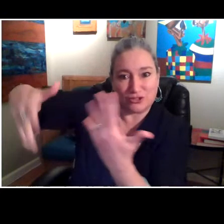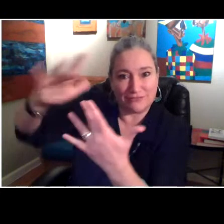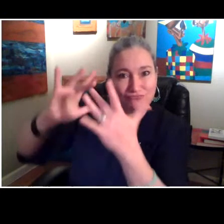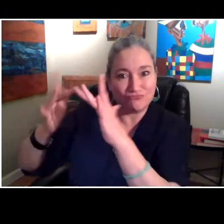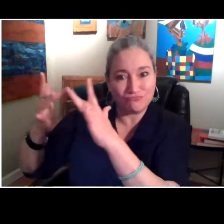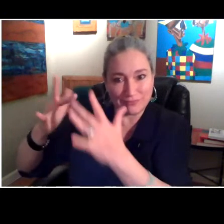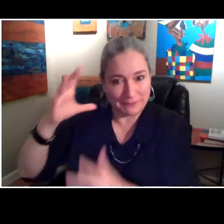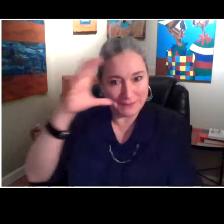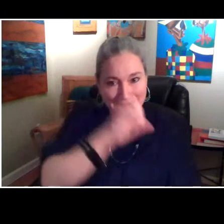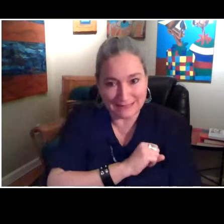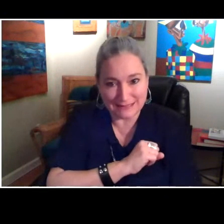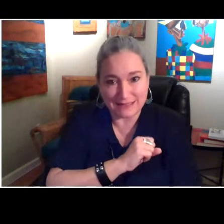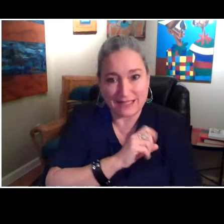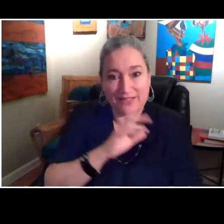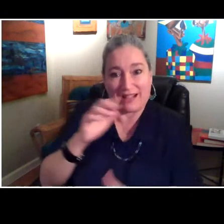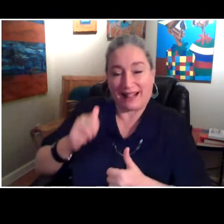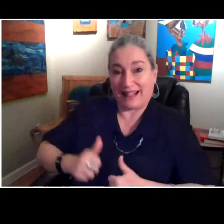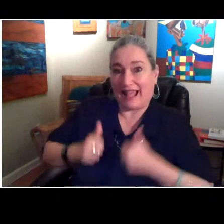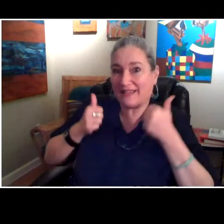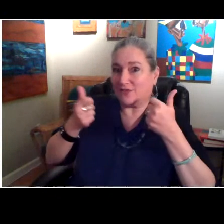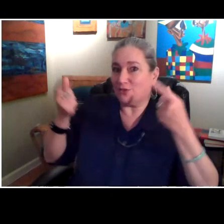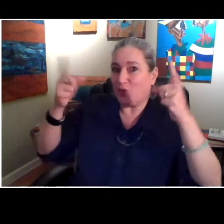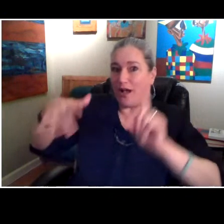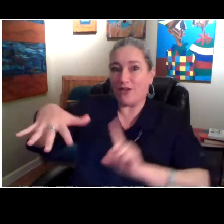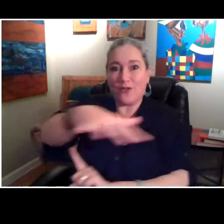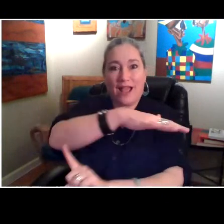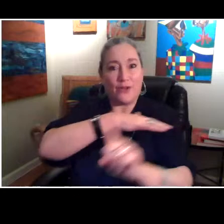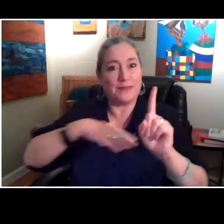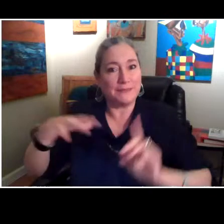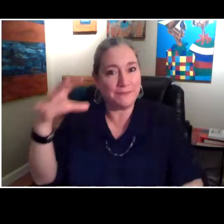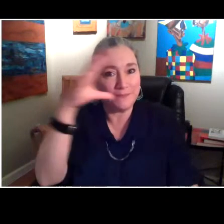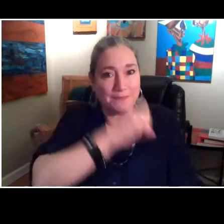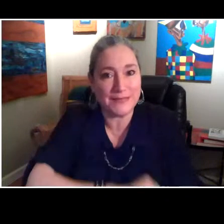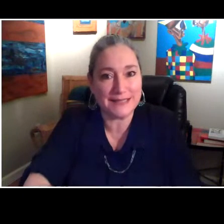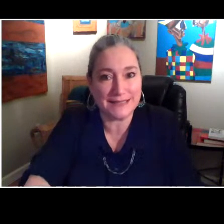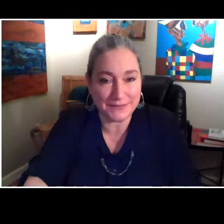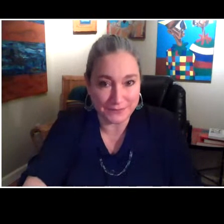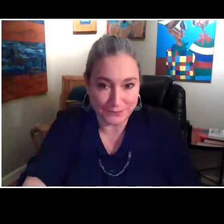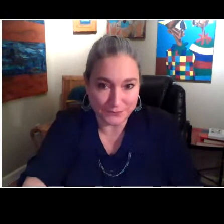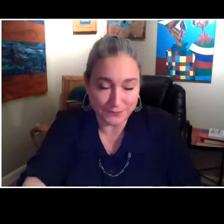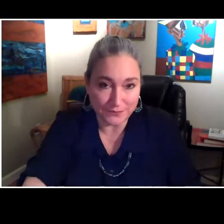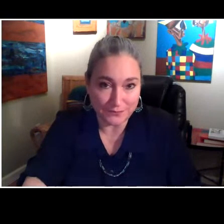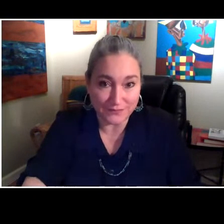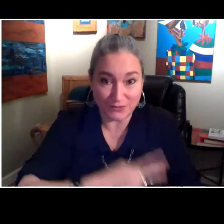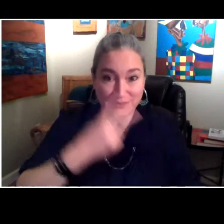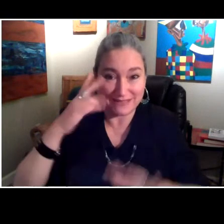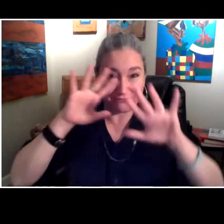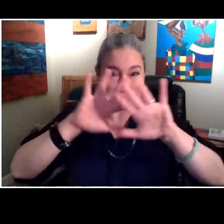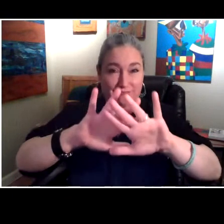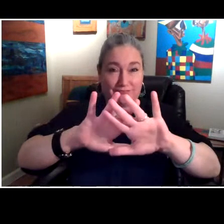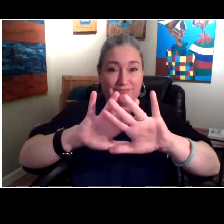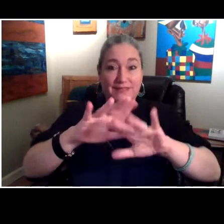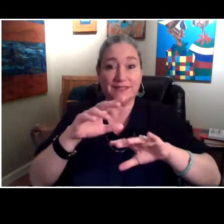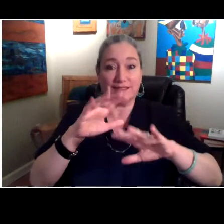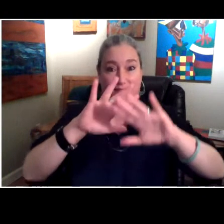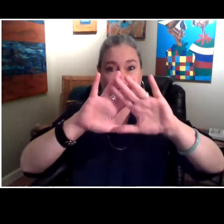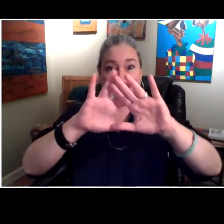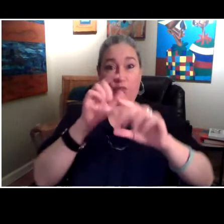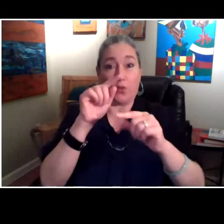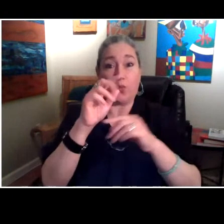on the knowledge, the interactions, the life that was going on around me.